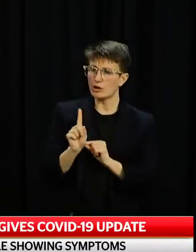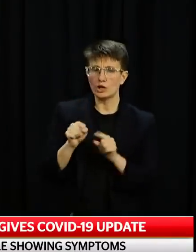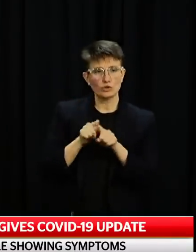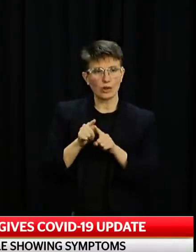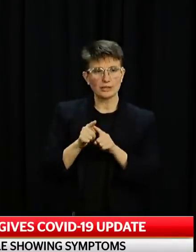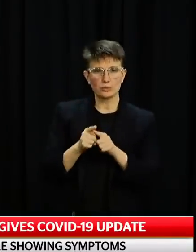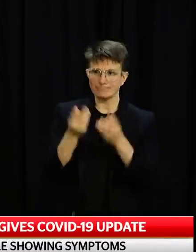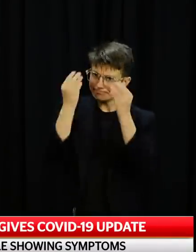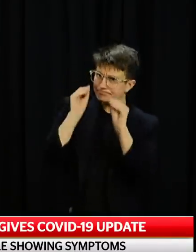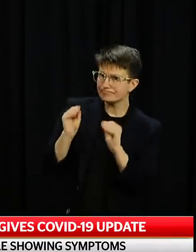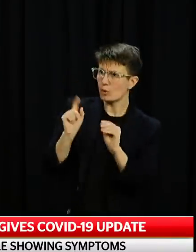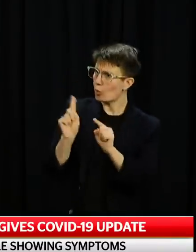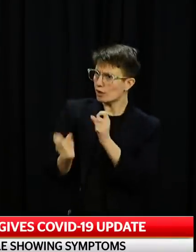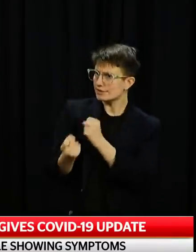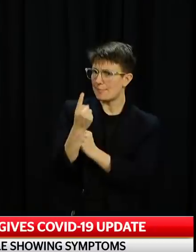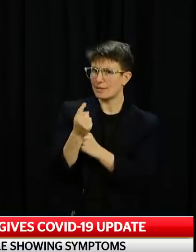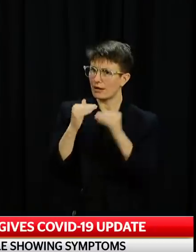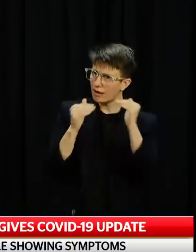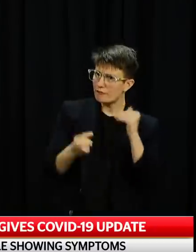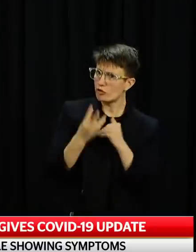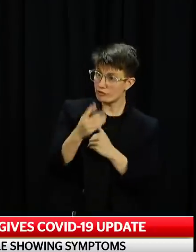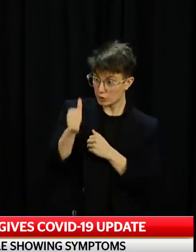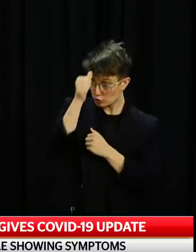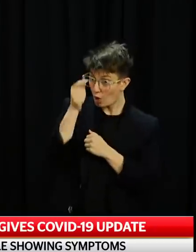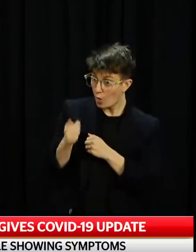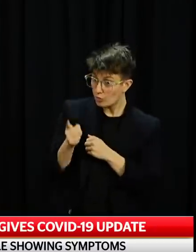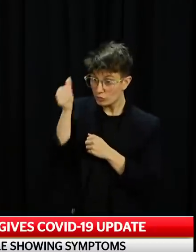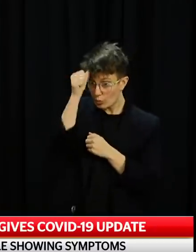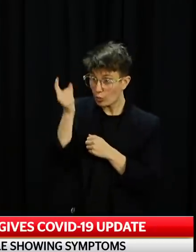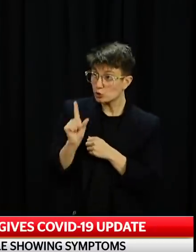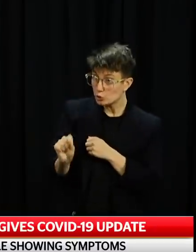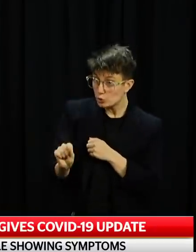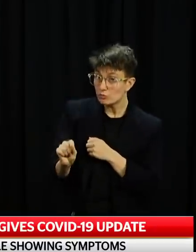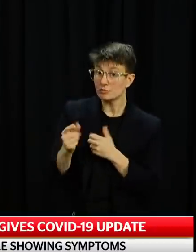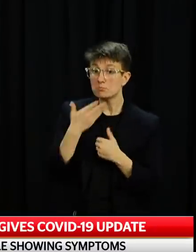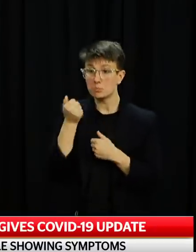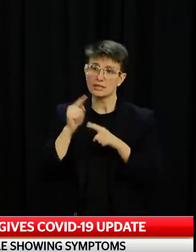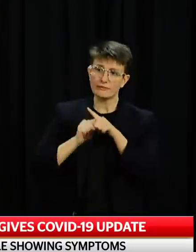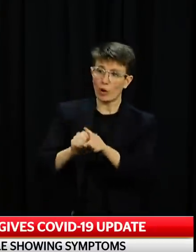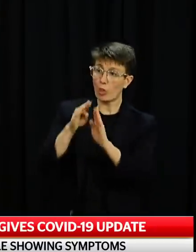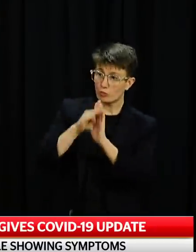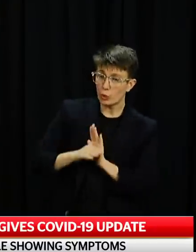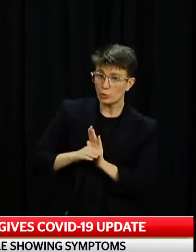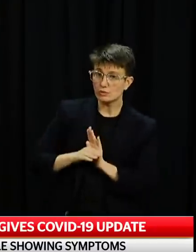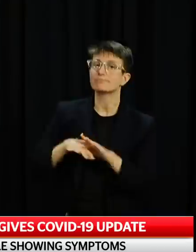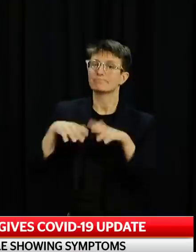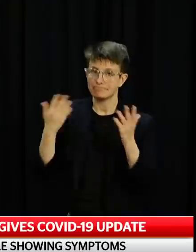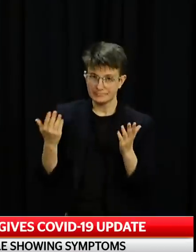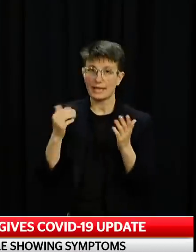to comply before going to enforcement. We have issued a reminder to